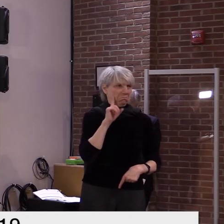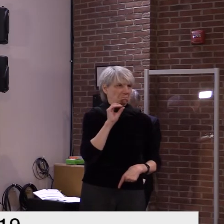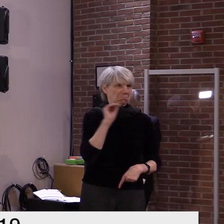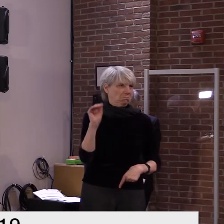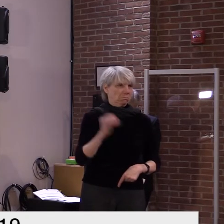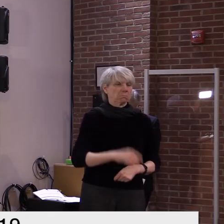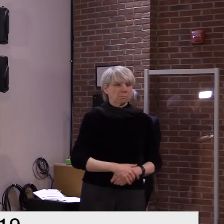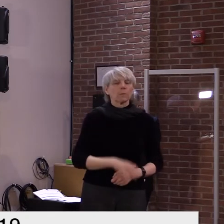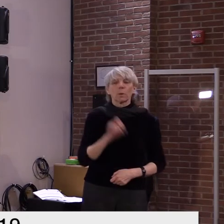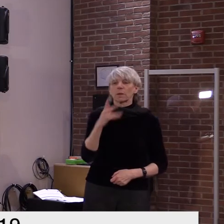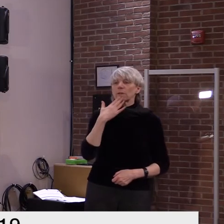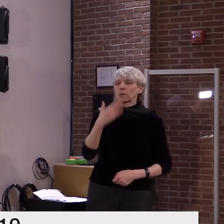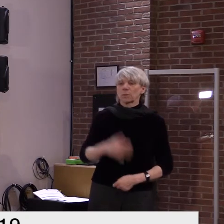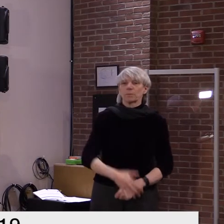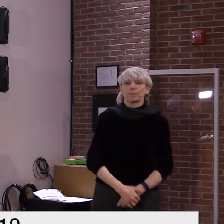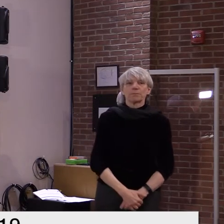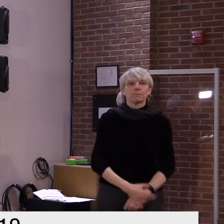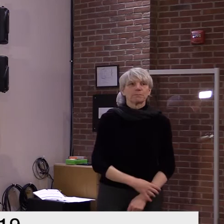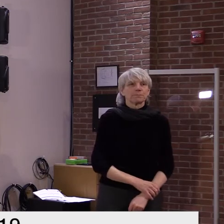Thank you.